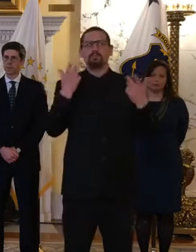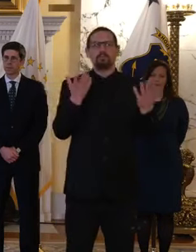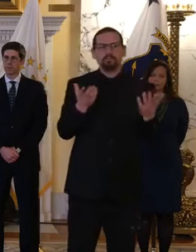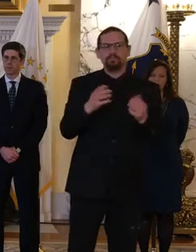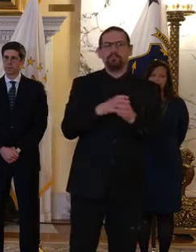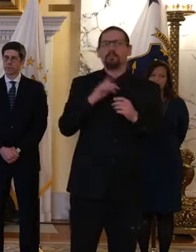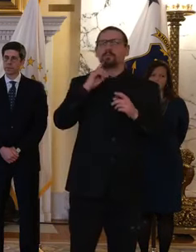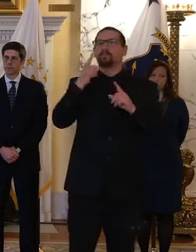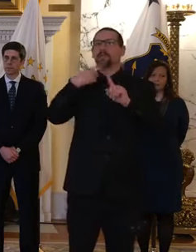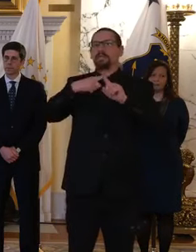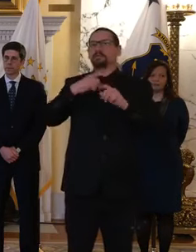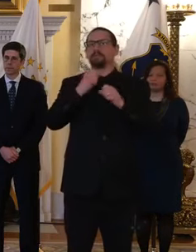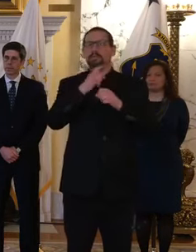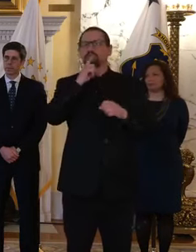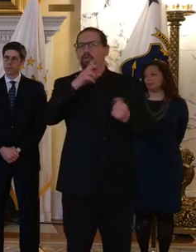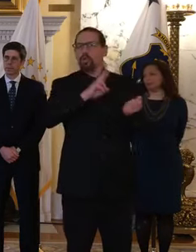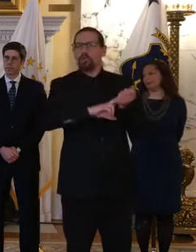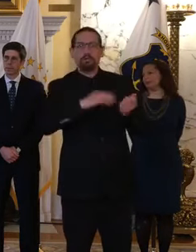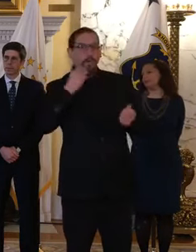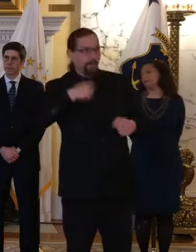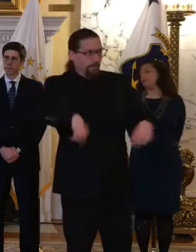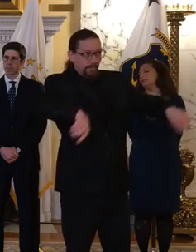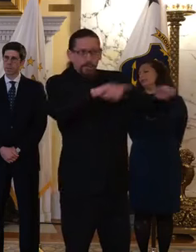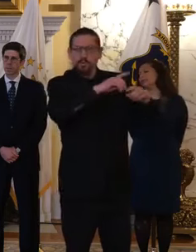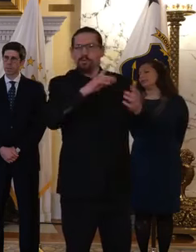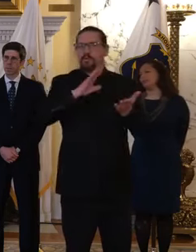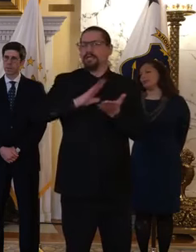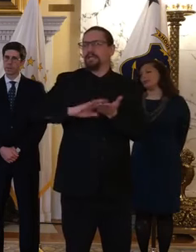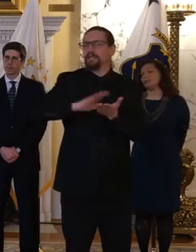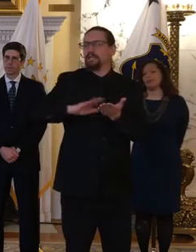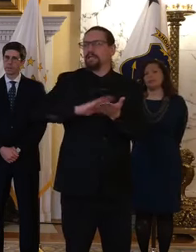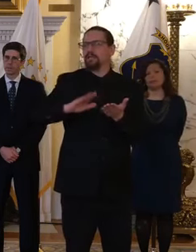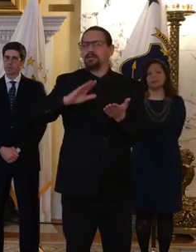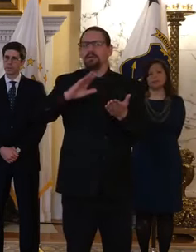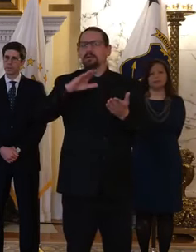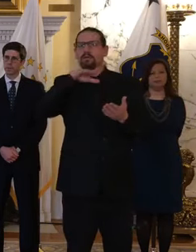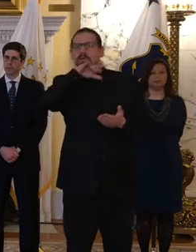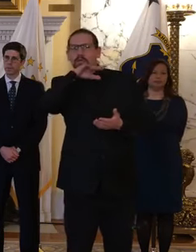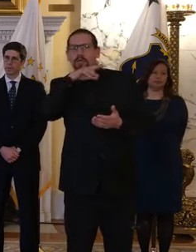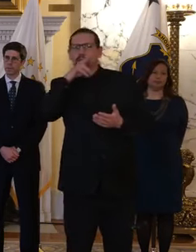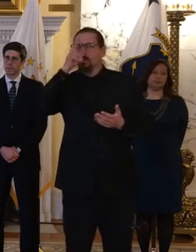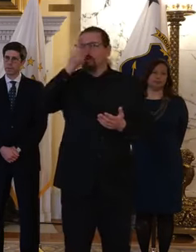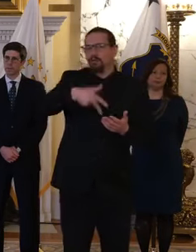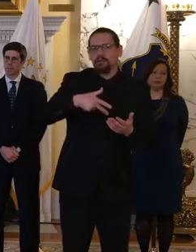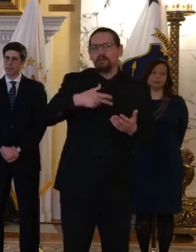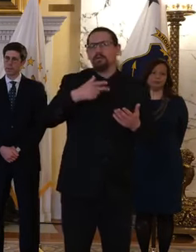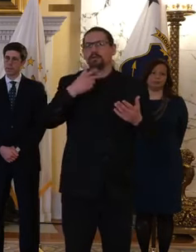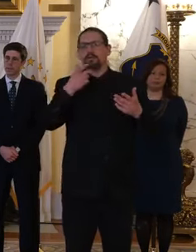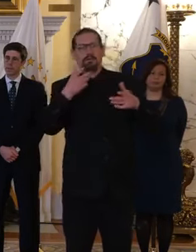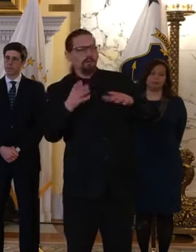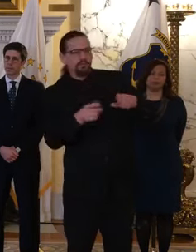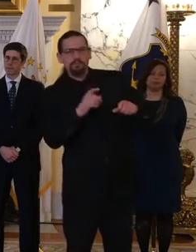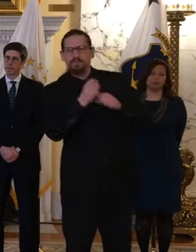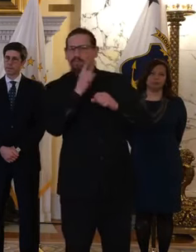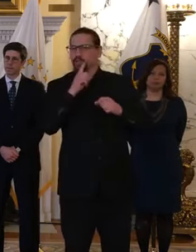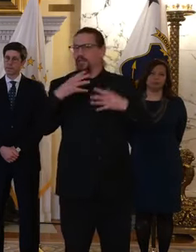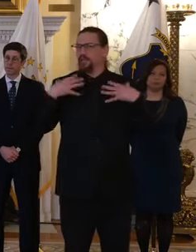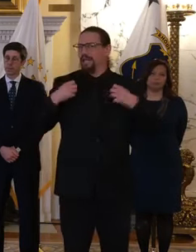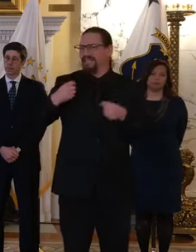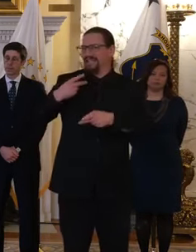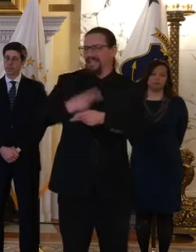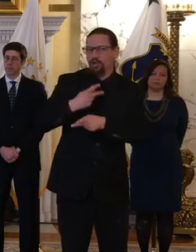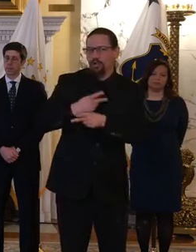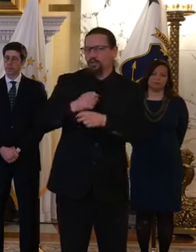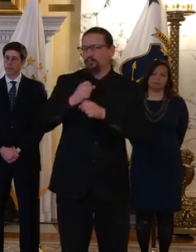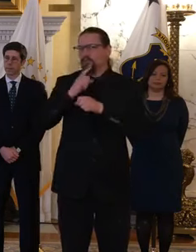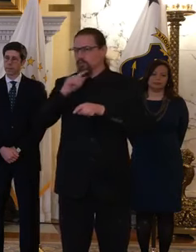other healthcare facilities to clean regularly, ideally every 4 hours. Really